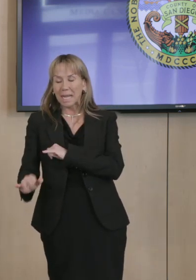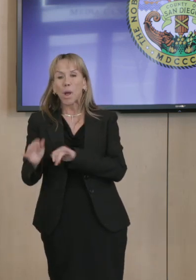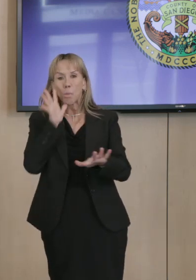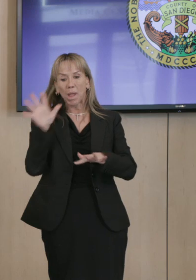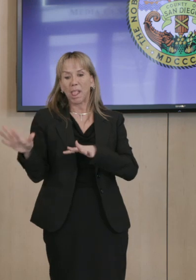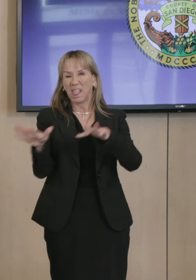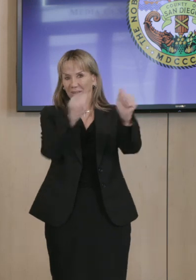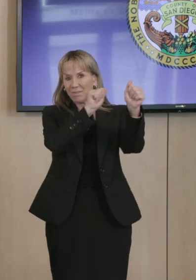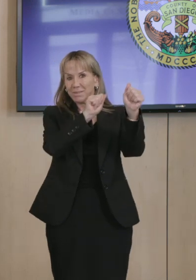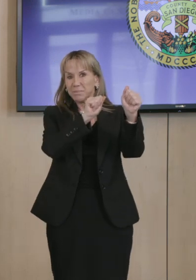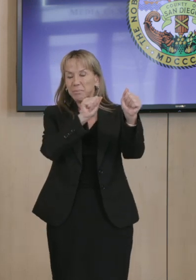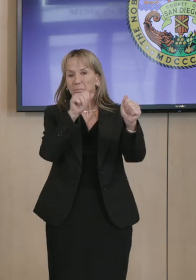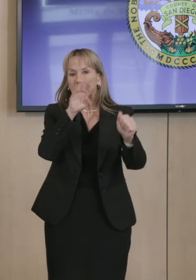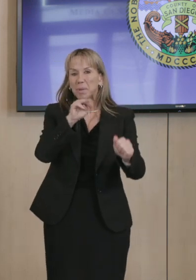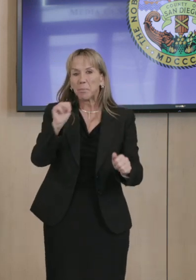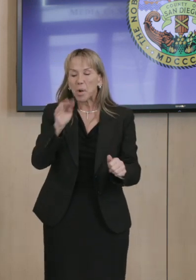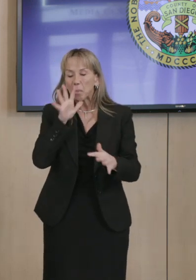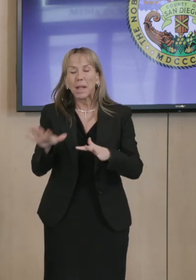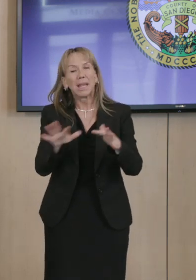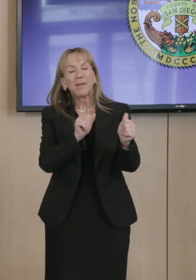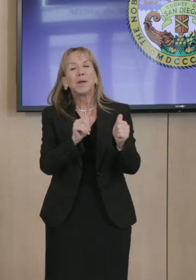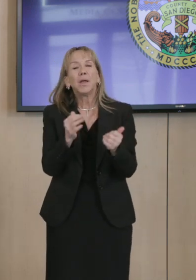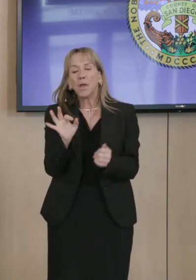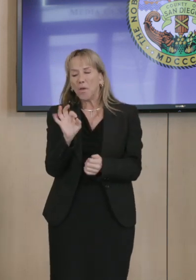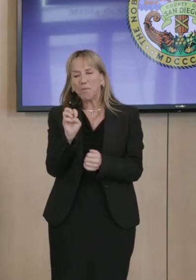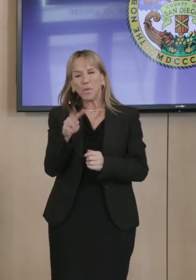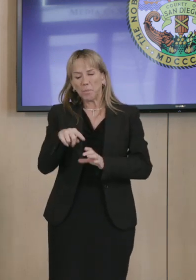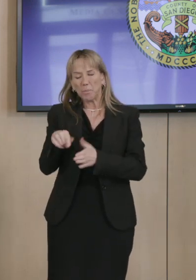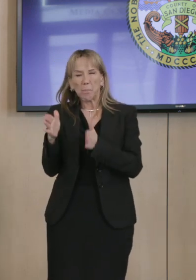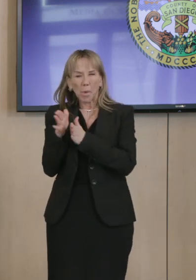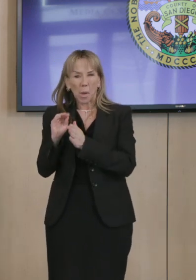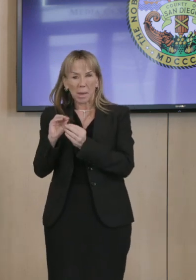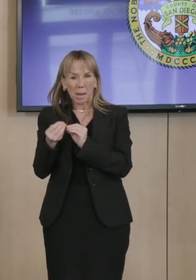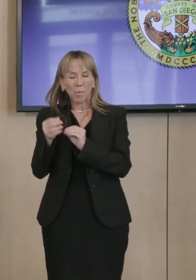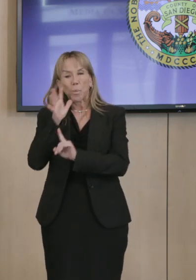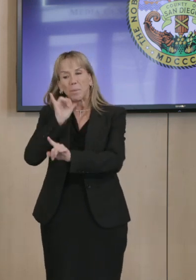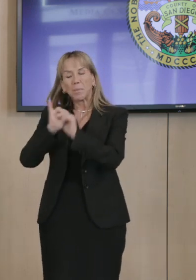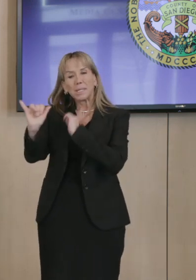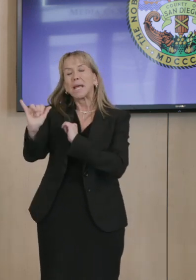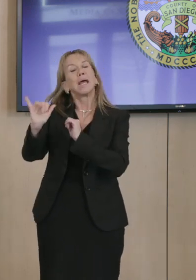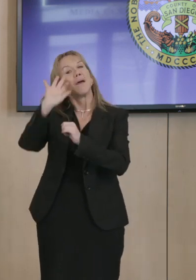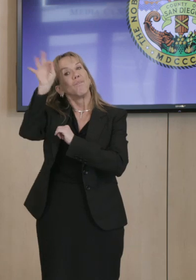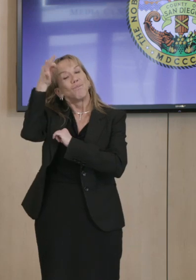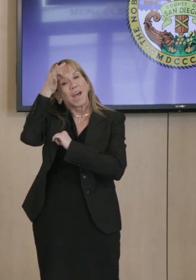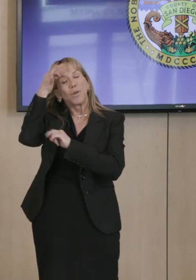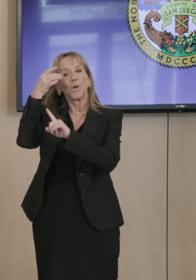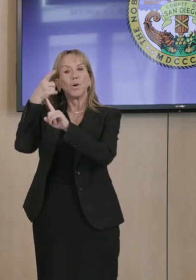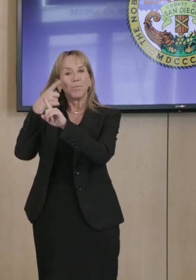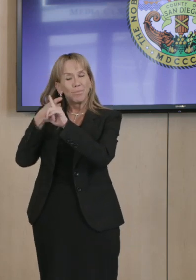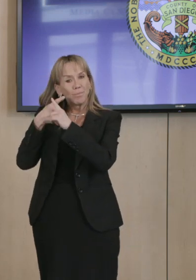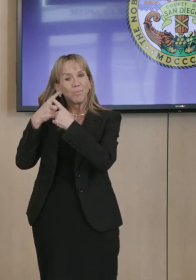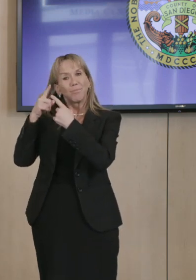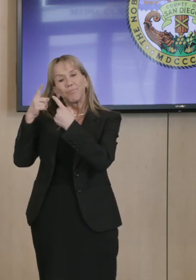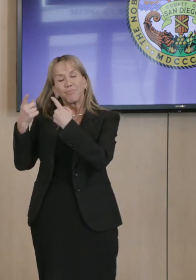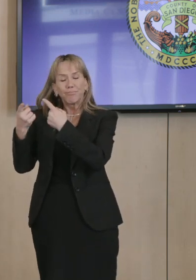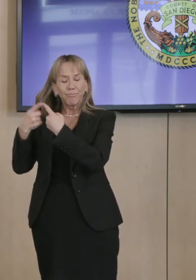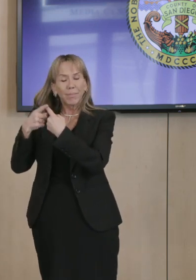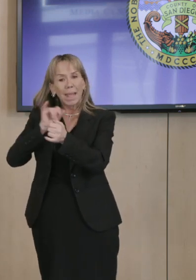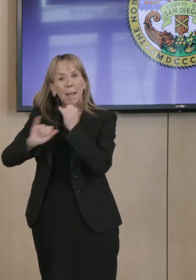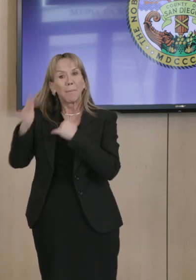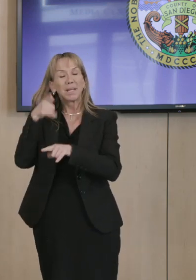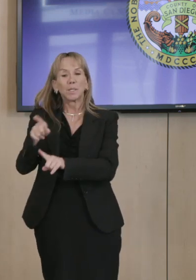Miramar. There will be a small number of individuals that will remain in federal isolation because they in fact have the COVID virus and are